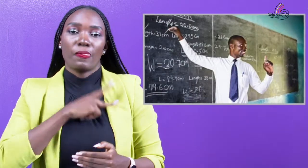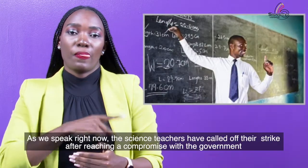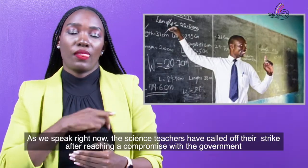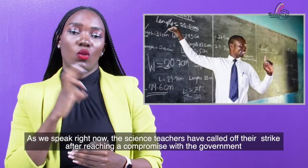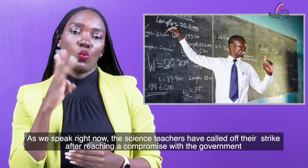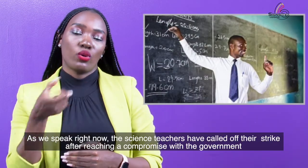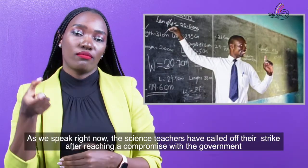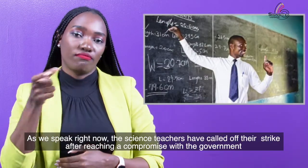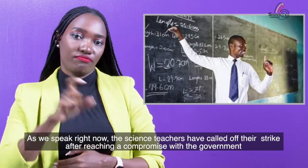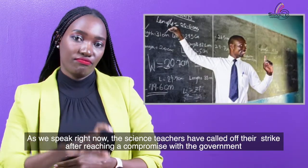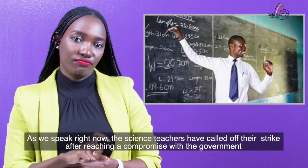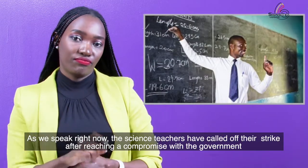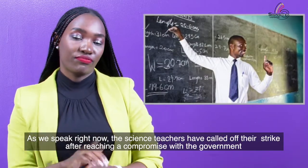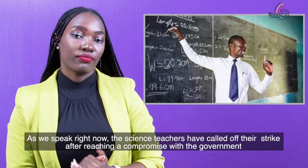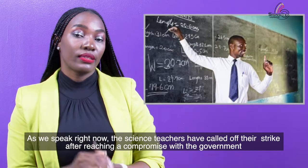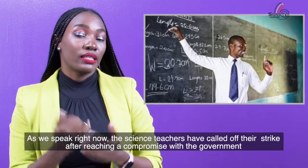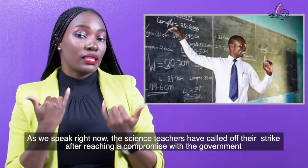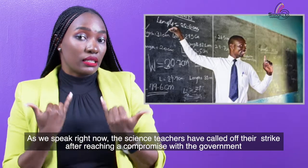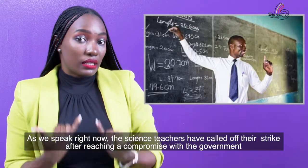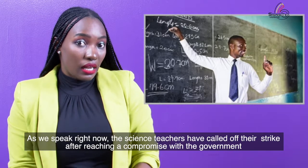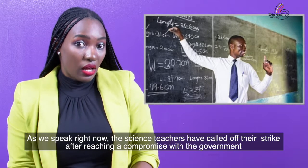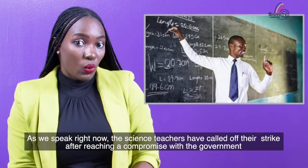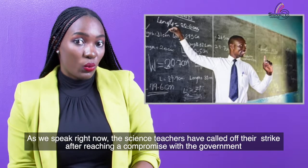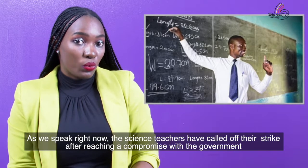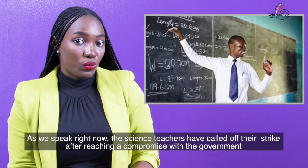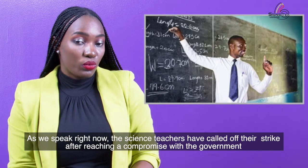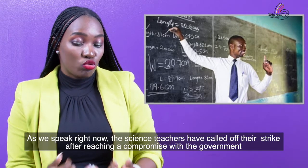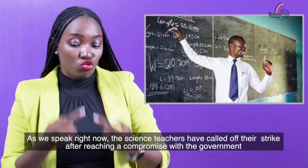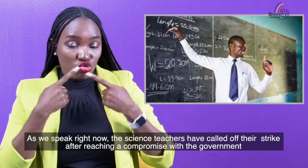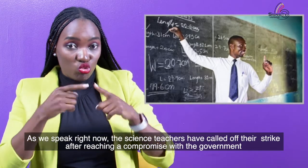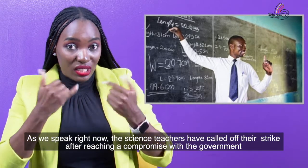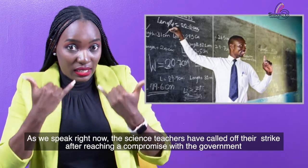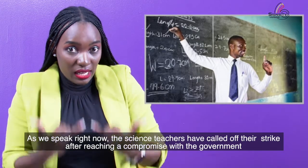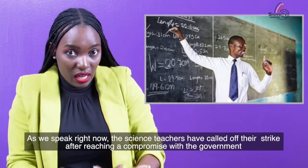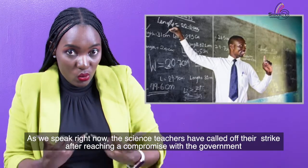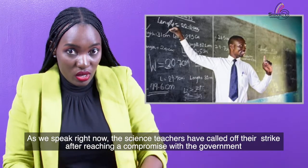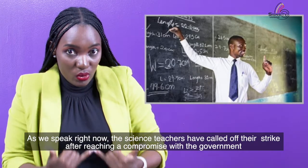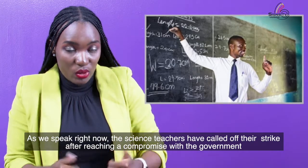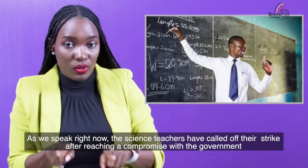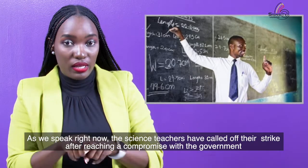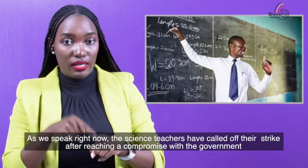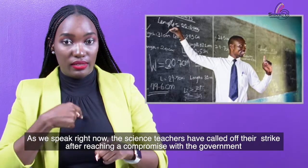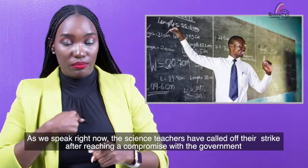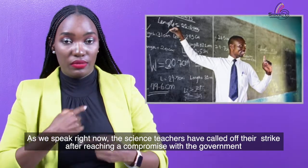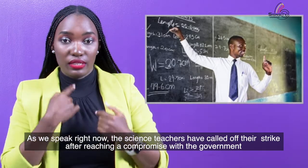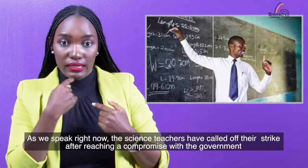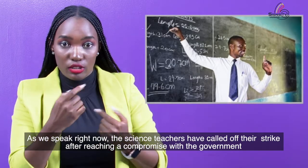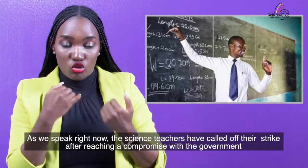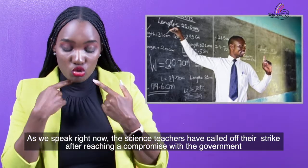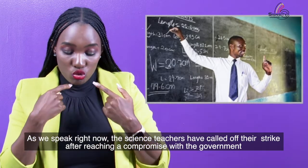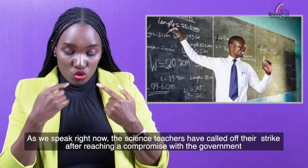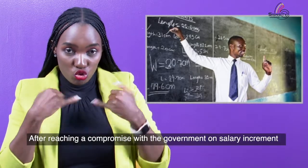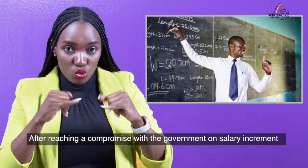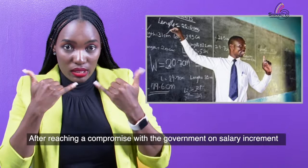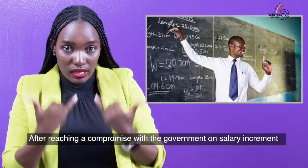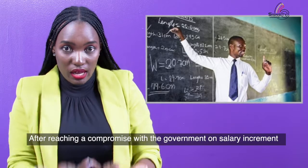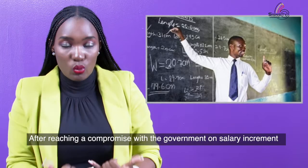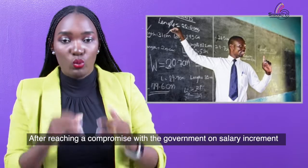As we speak right now, the science teachers have called off their strike after reaching